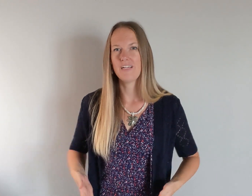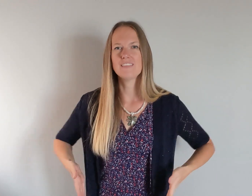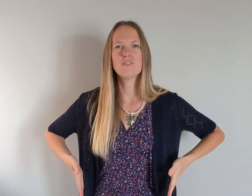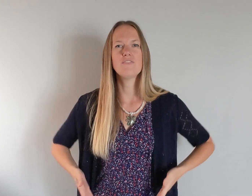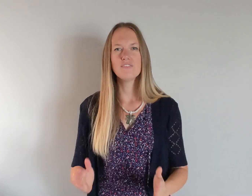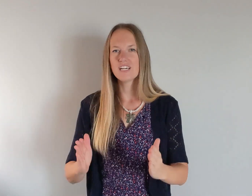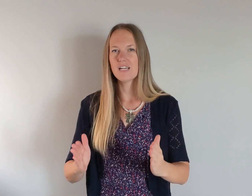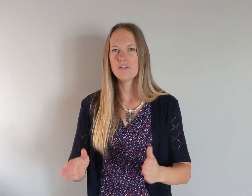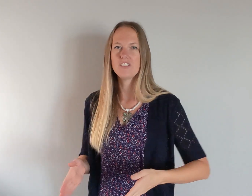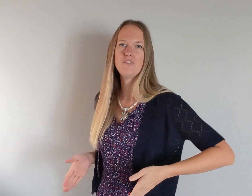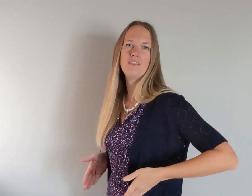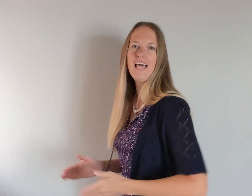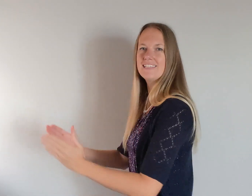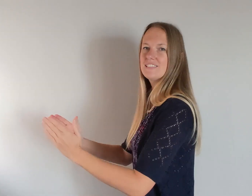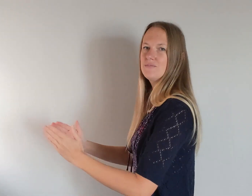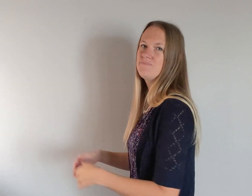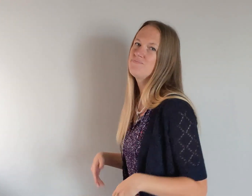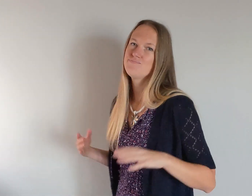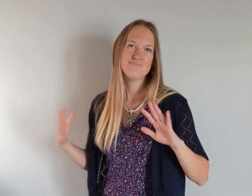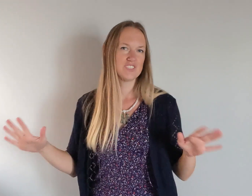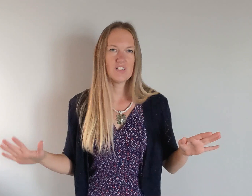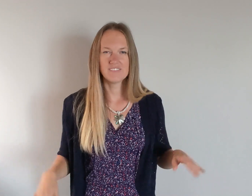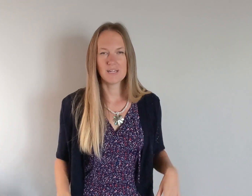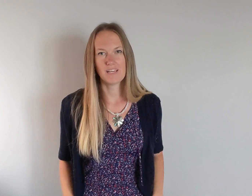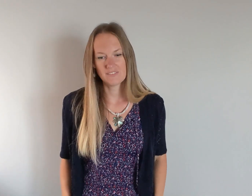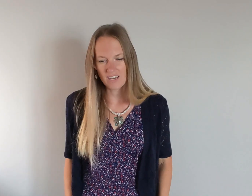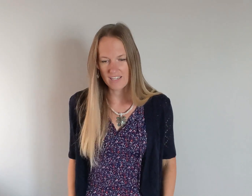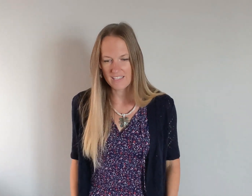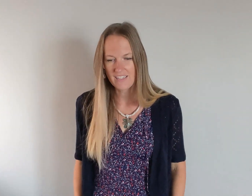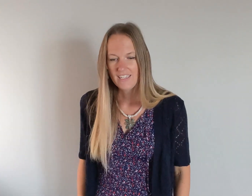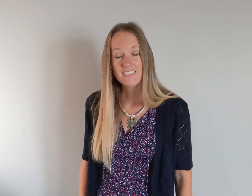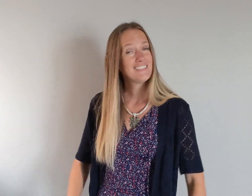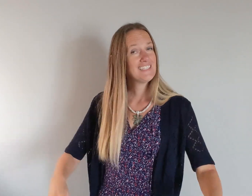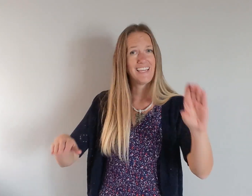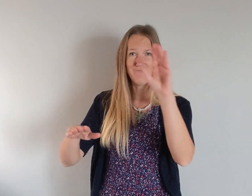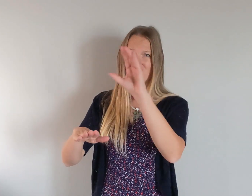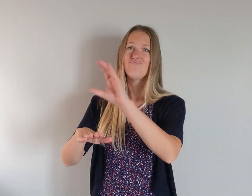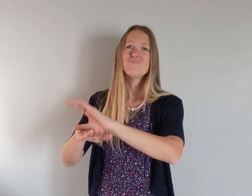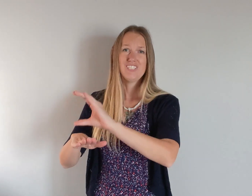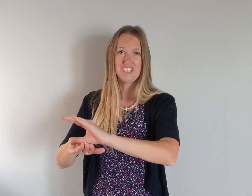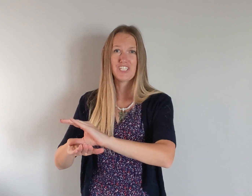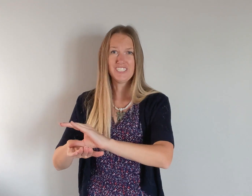praise. So if you have time, you can do let. If you don't have time, that's fine. Just say, the